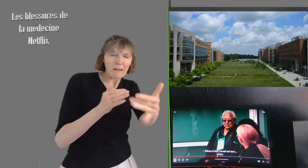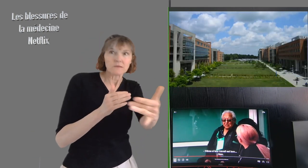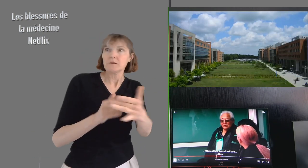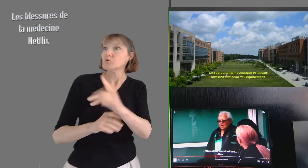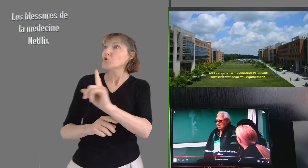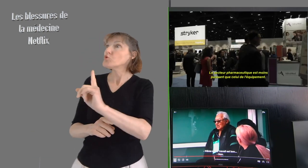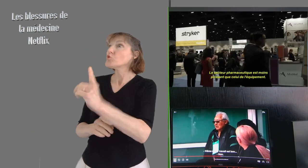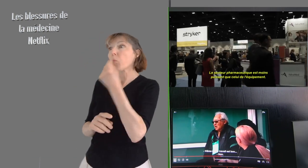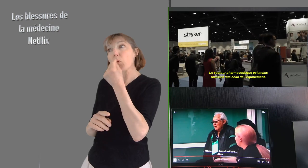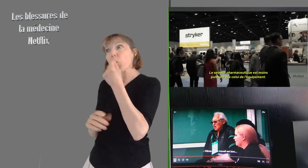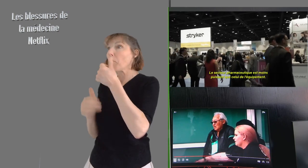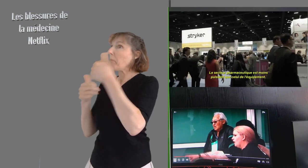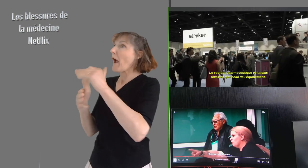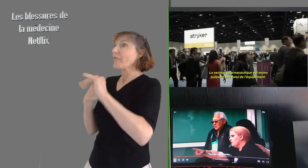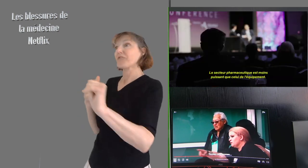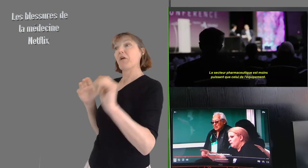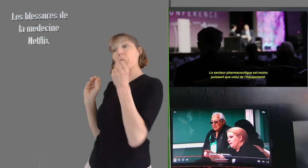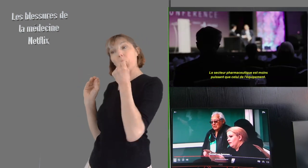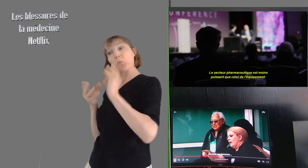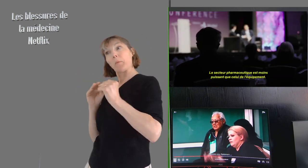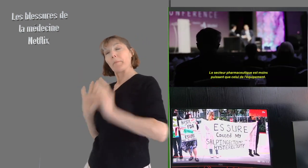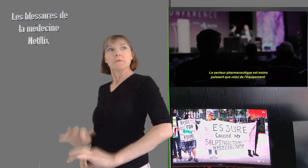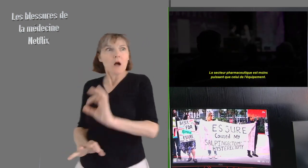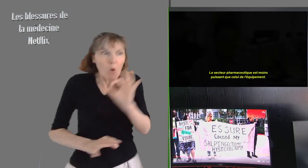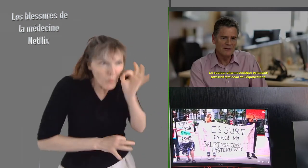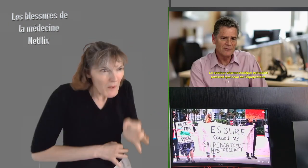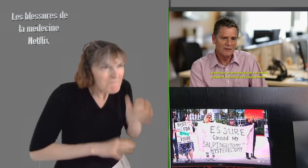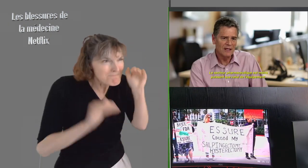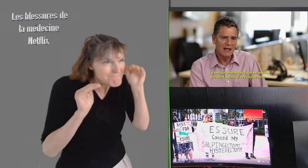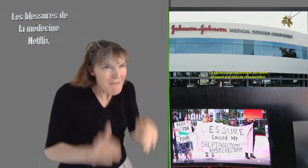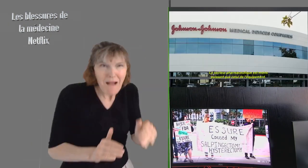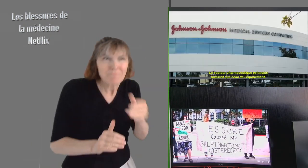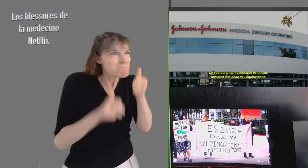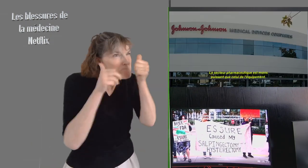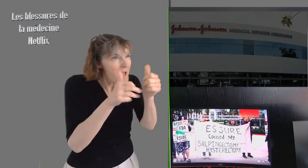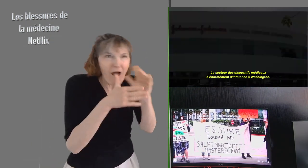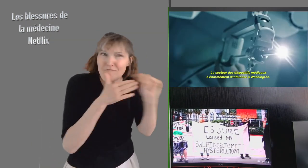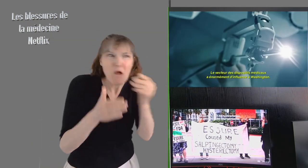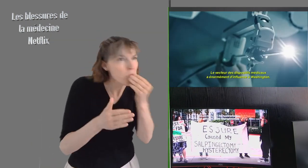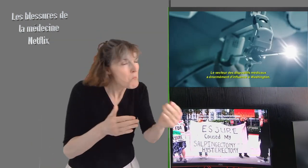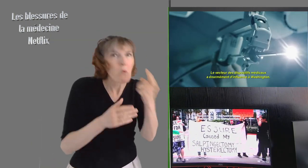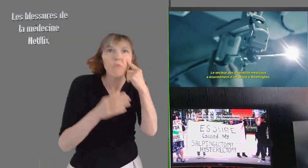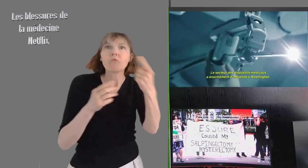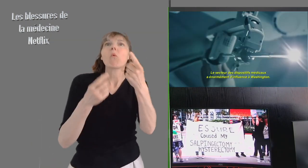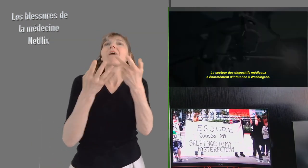even if it's done well. No, no. All these women have suffered a lot a lot or other things.